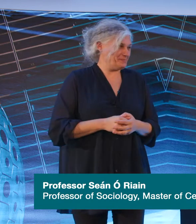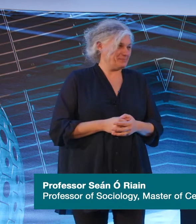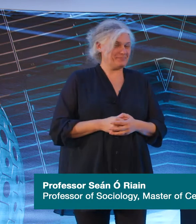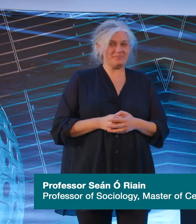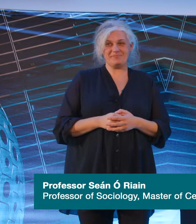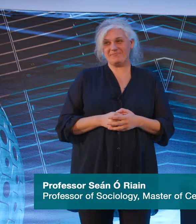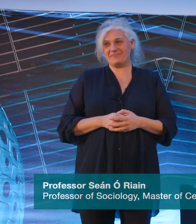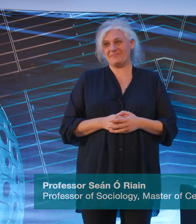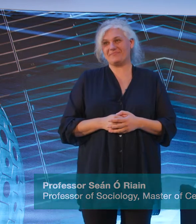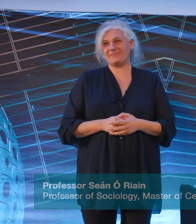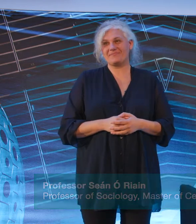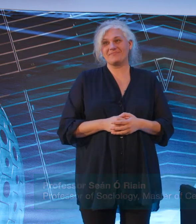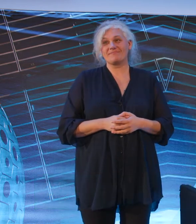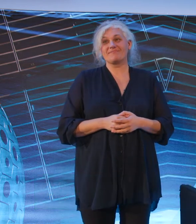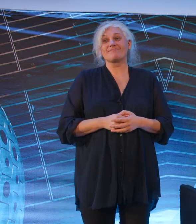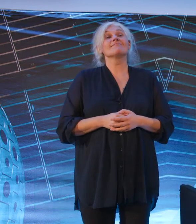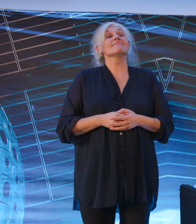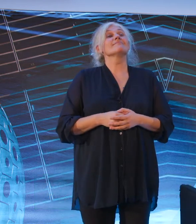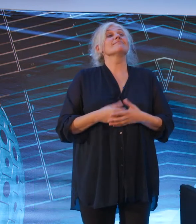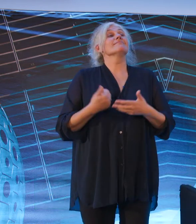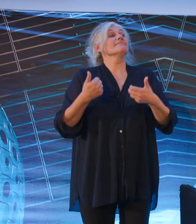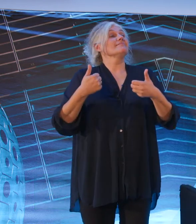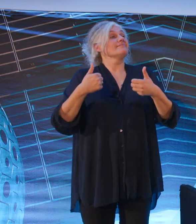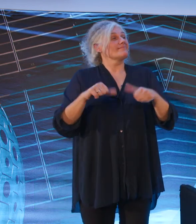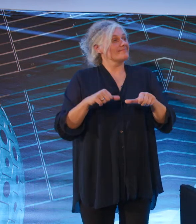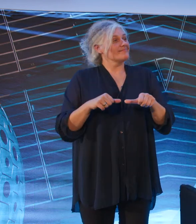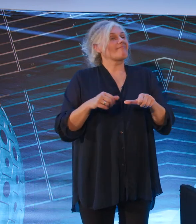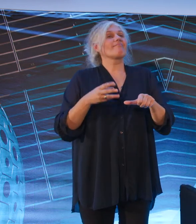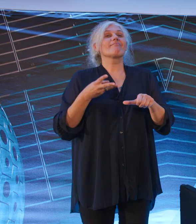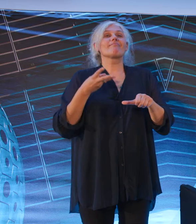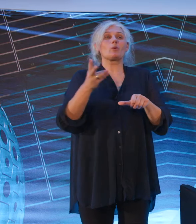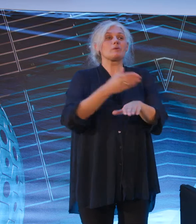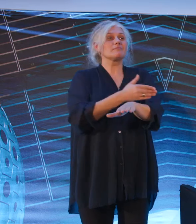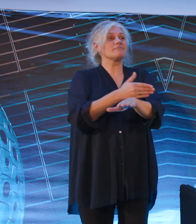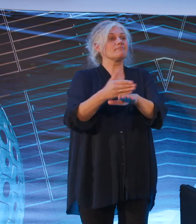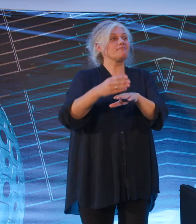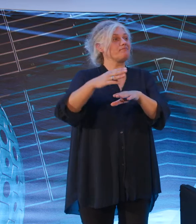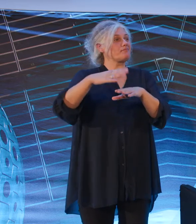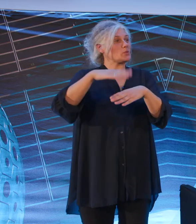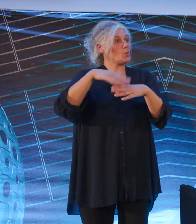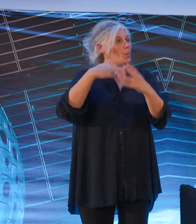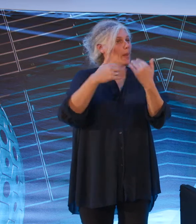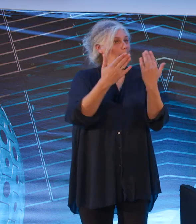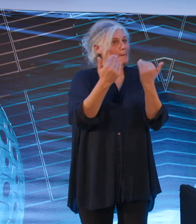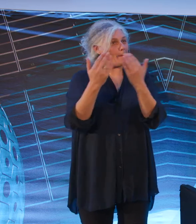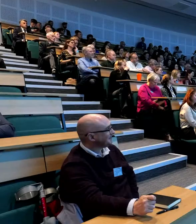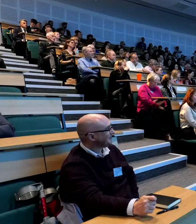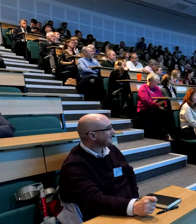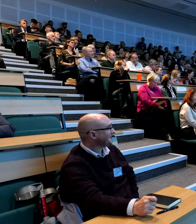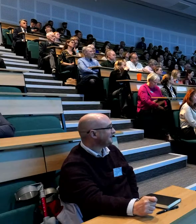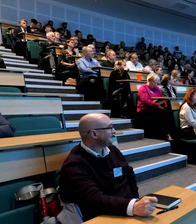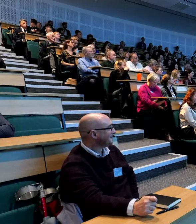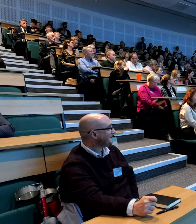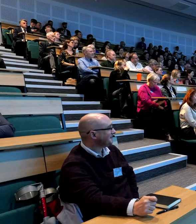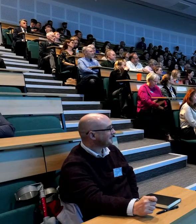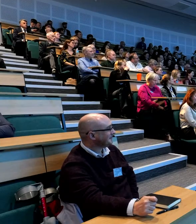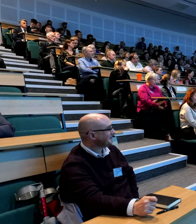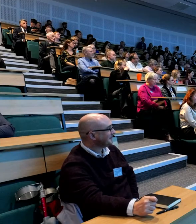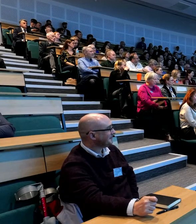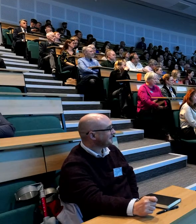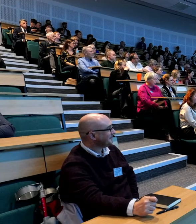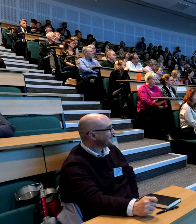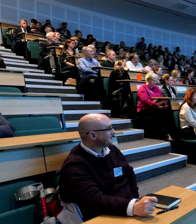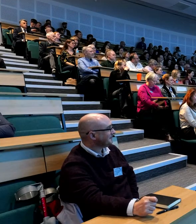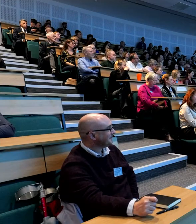so without any further ado, I will start by welcoming our new Secretary General of the